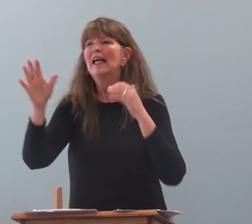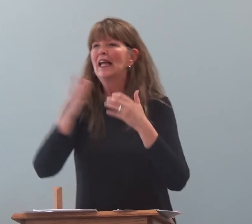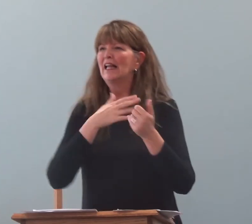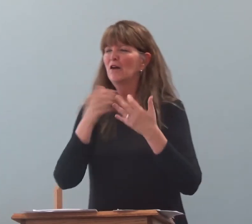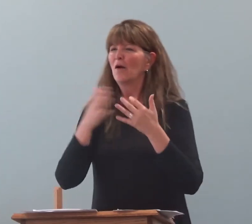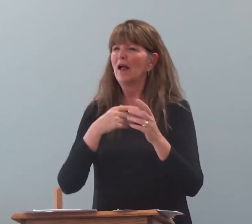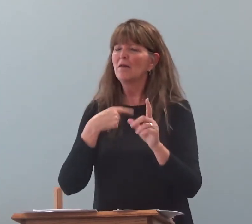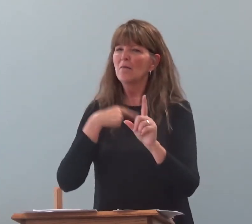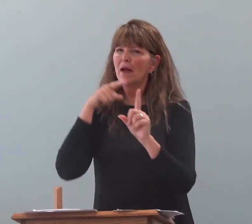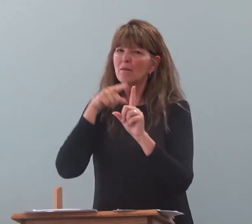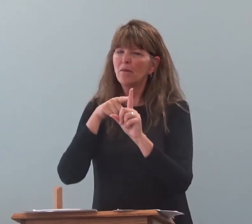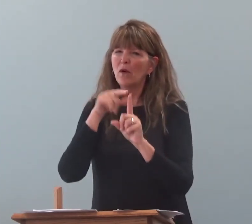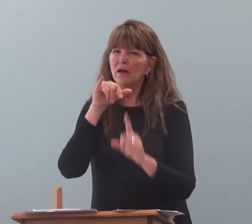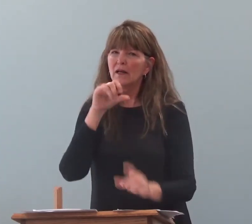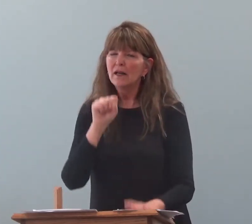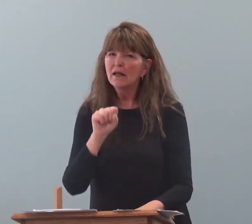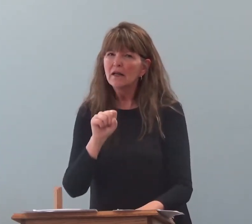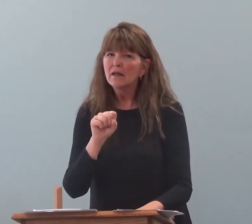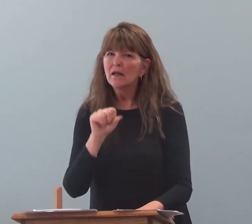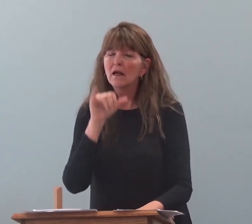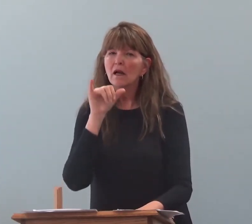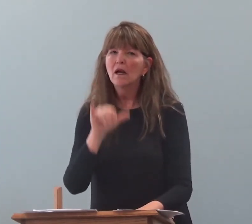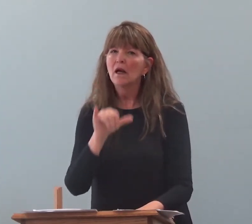up. So anyway, the point is,